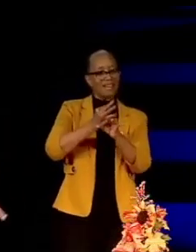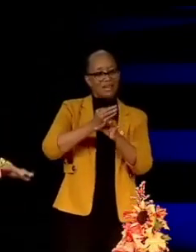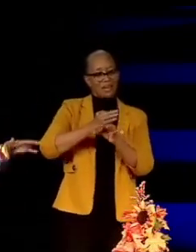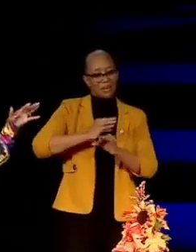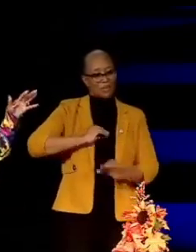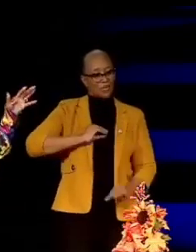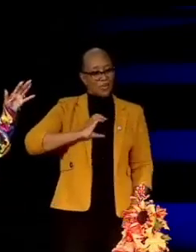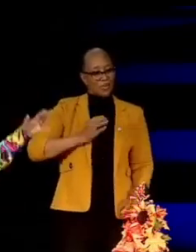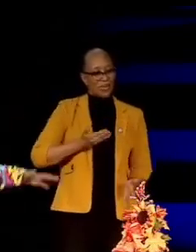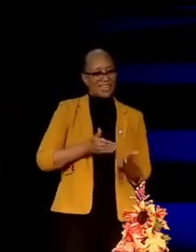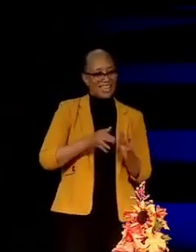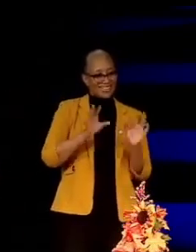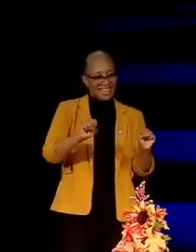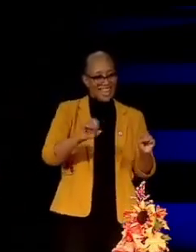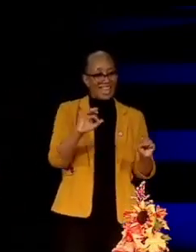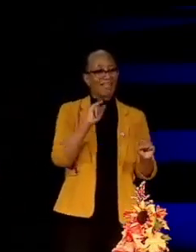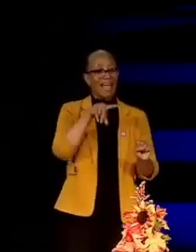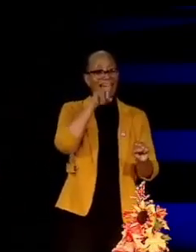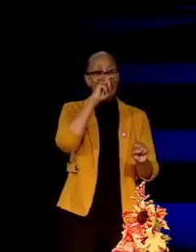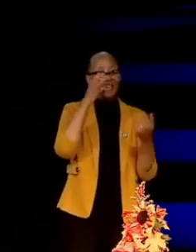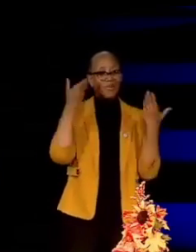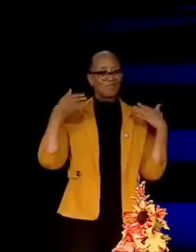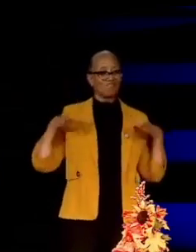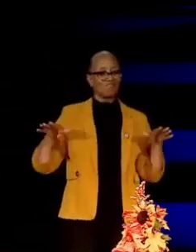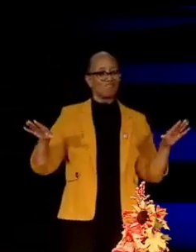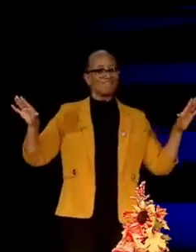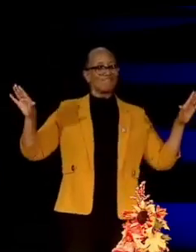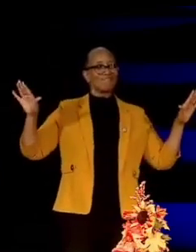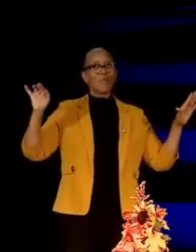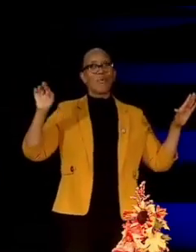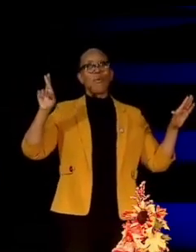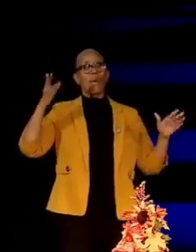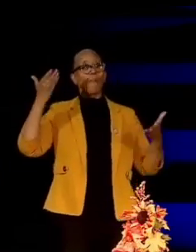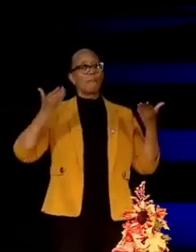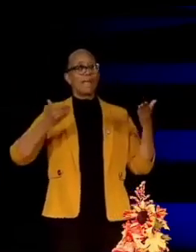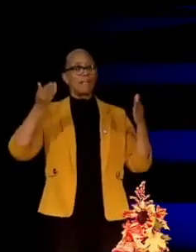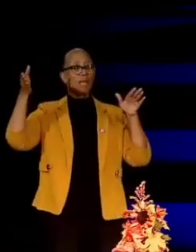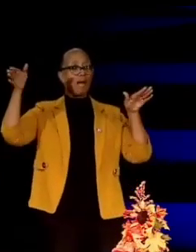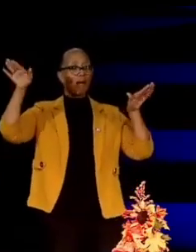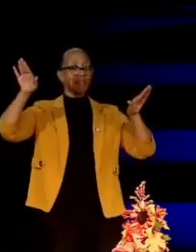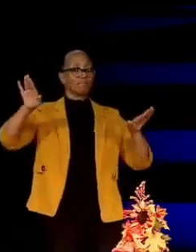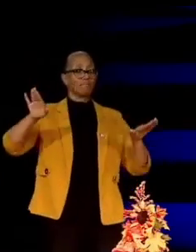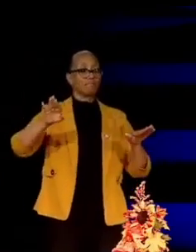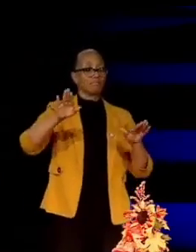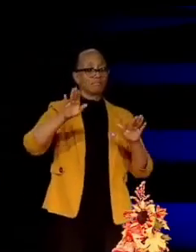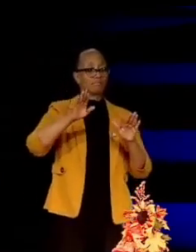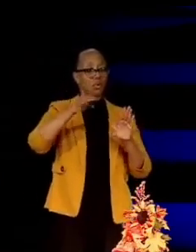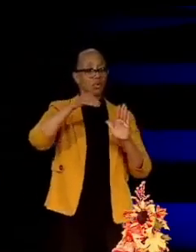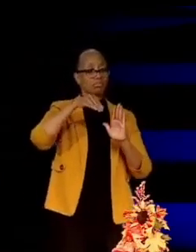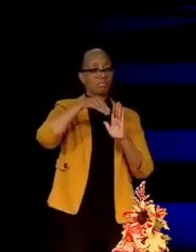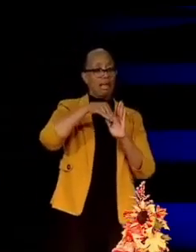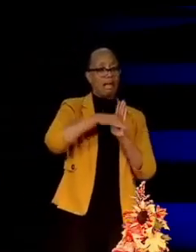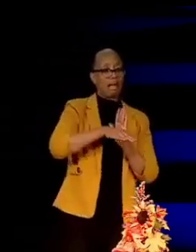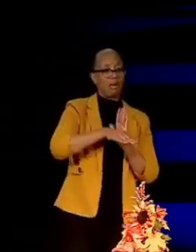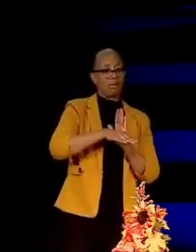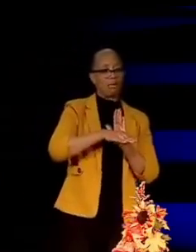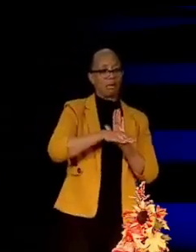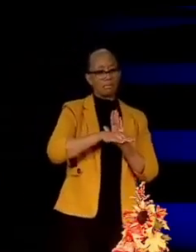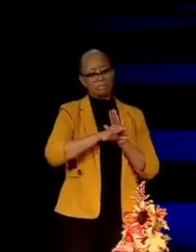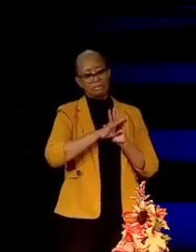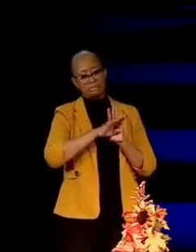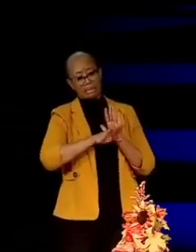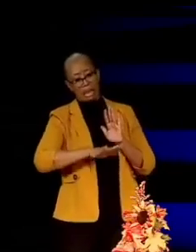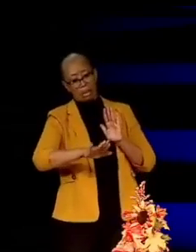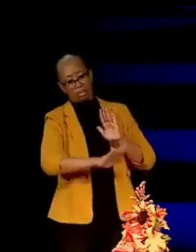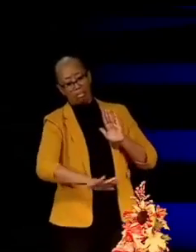high again like an eagle. I might be coming down a little bit, but never fainting. Yeah. Never down to zero.